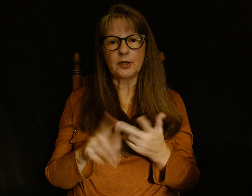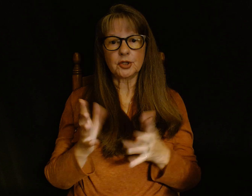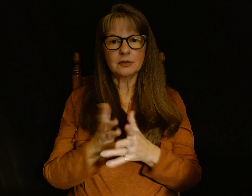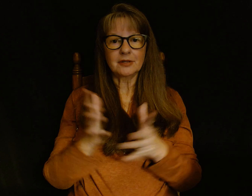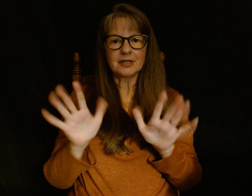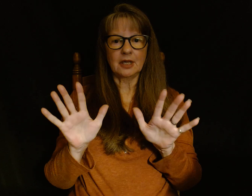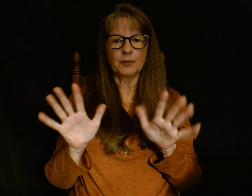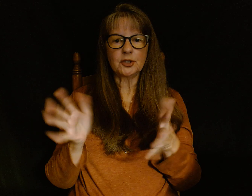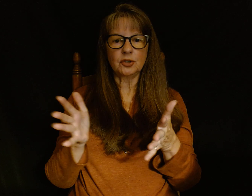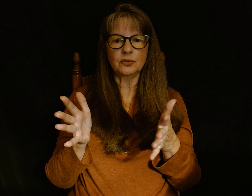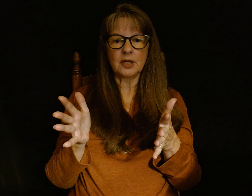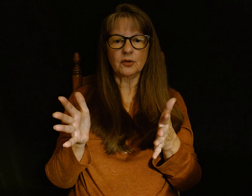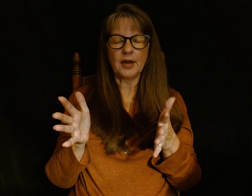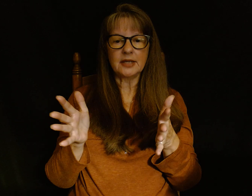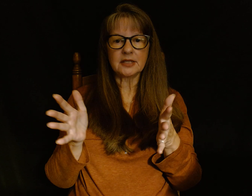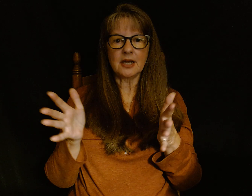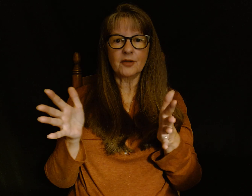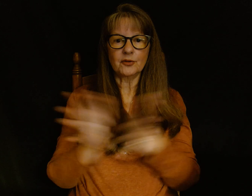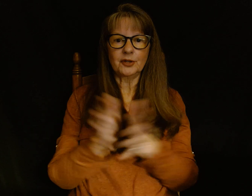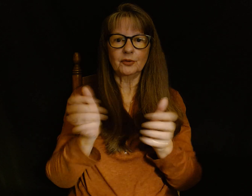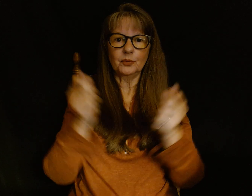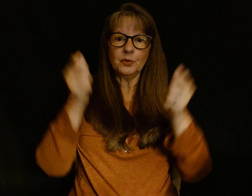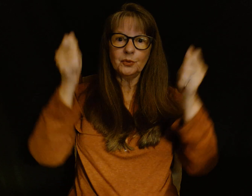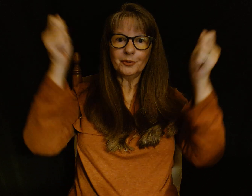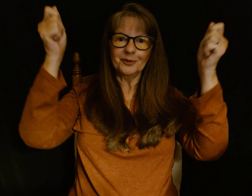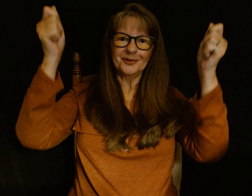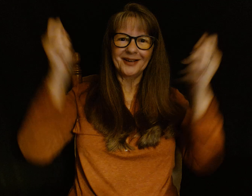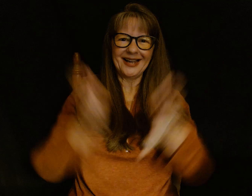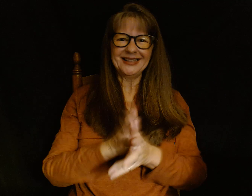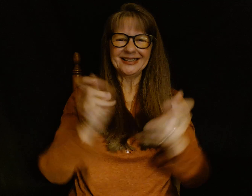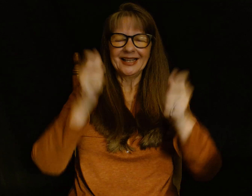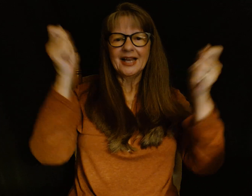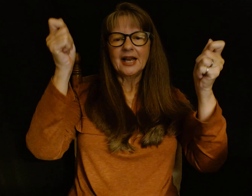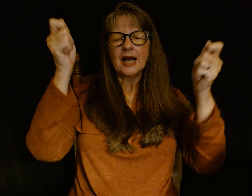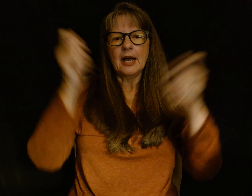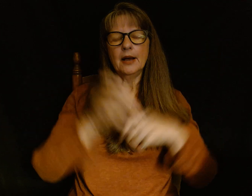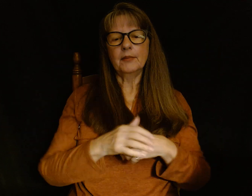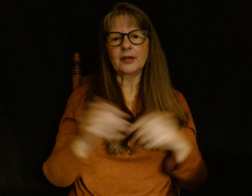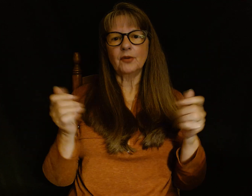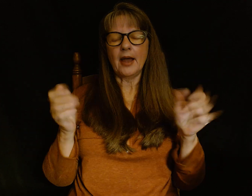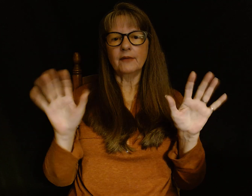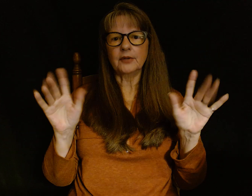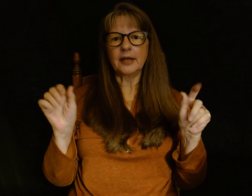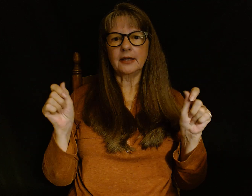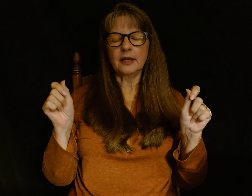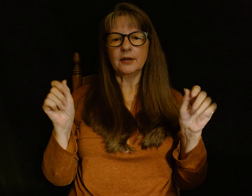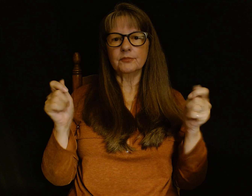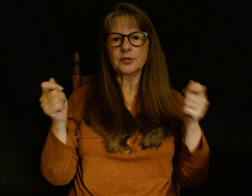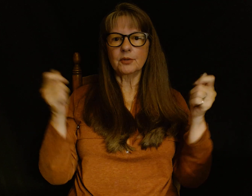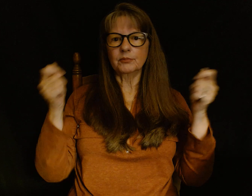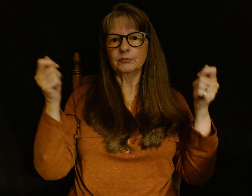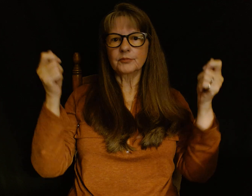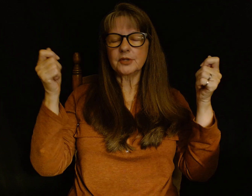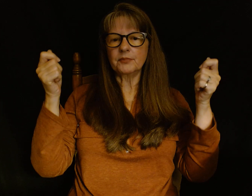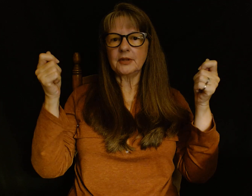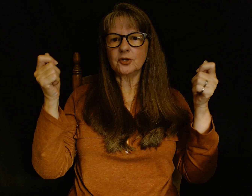celebration. You take your hands together and you're woo, right? Like you have something that